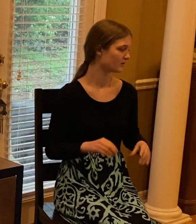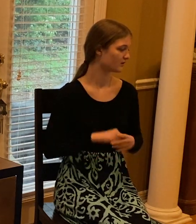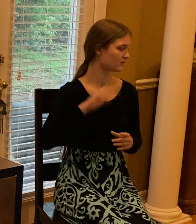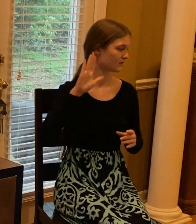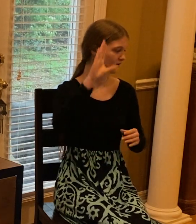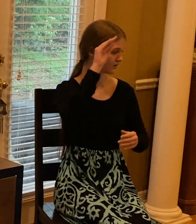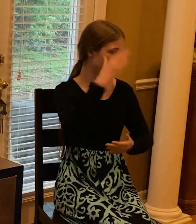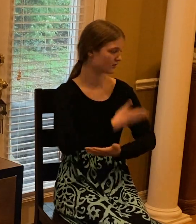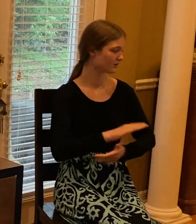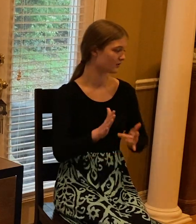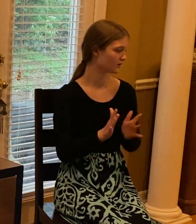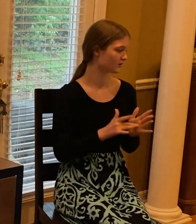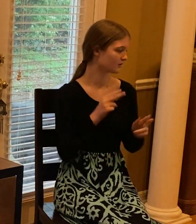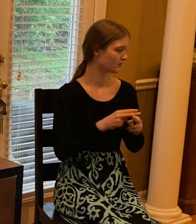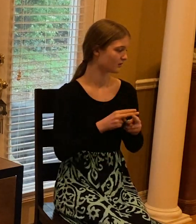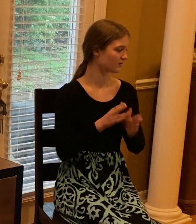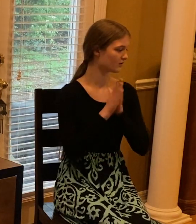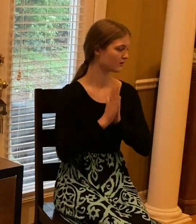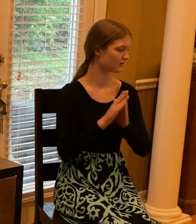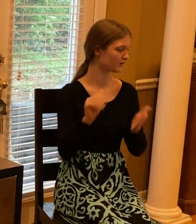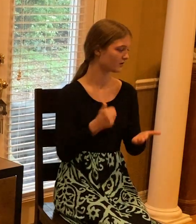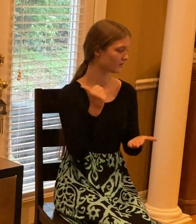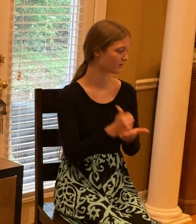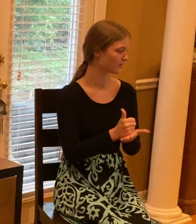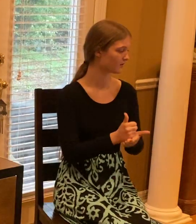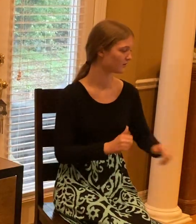It's in your Son Jesus' name that we pray.